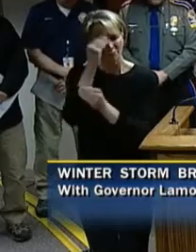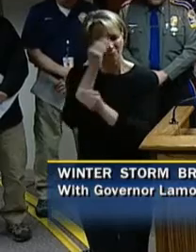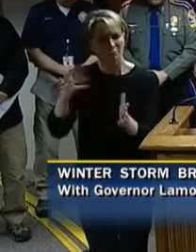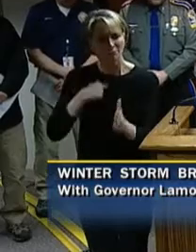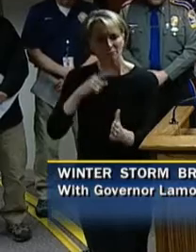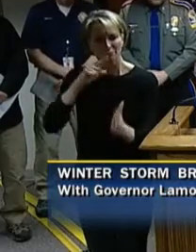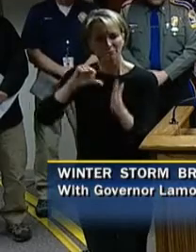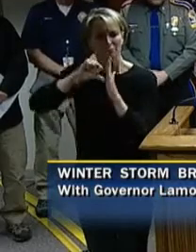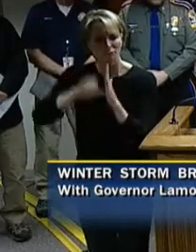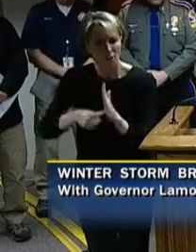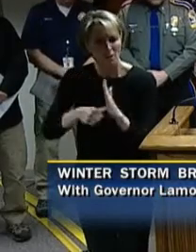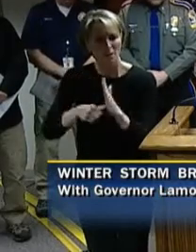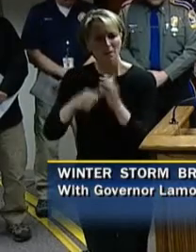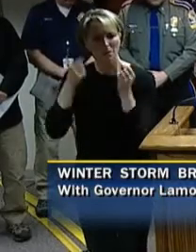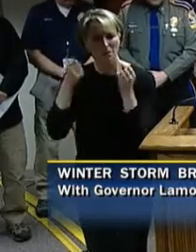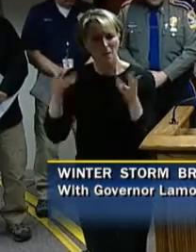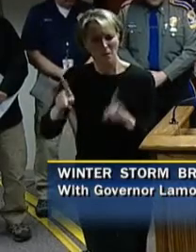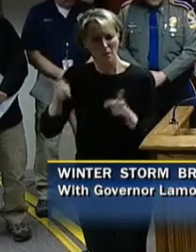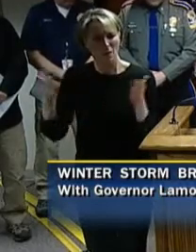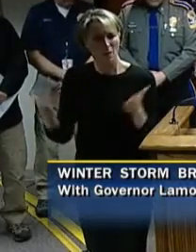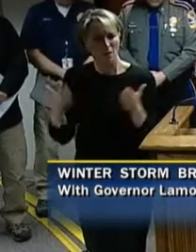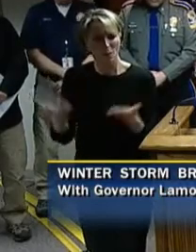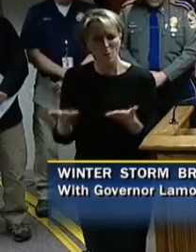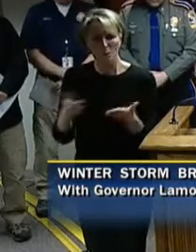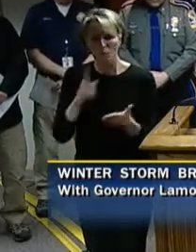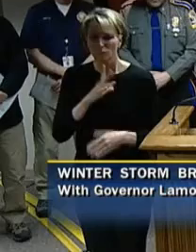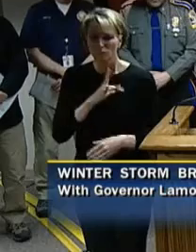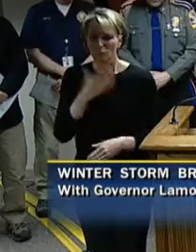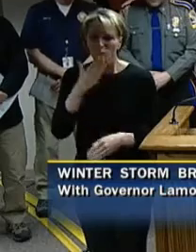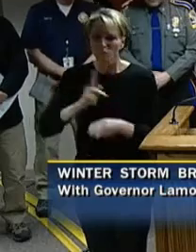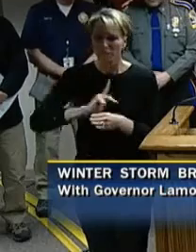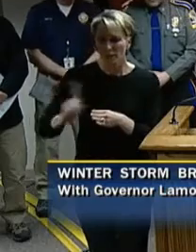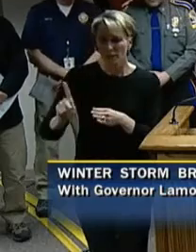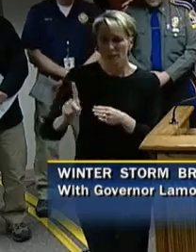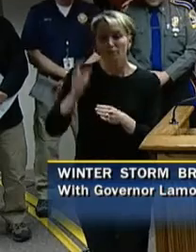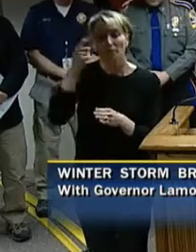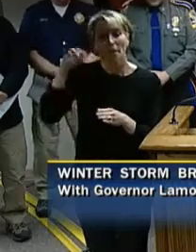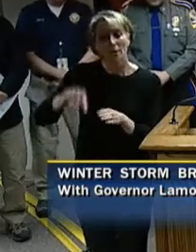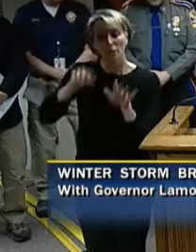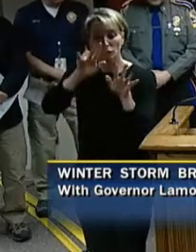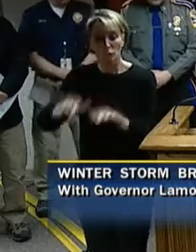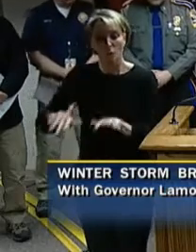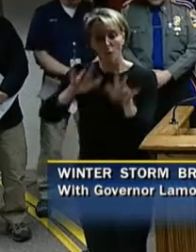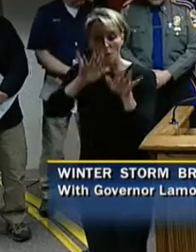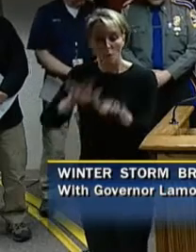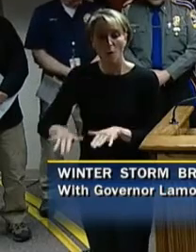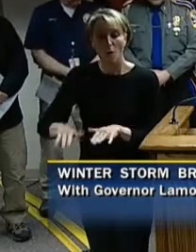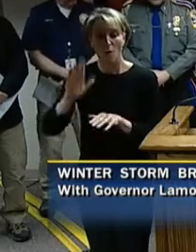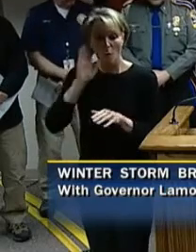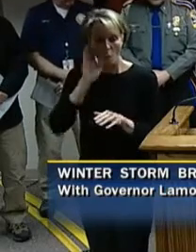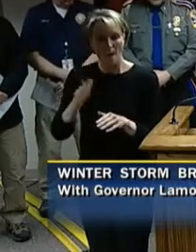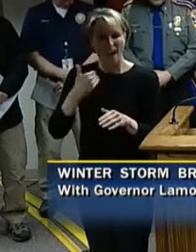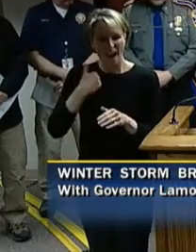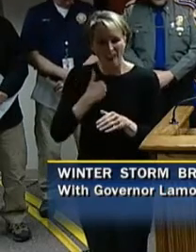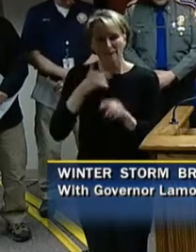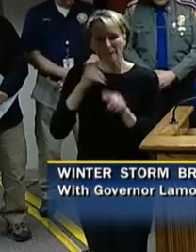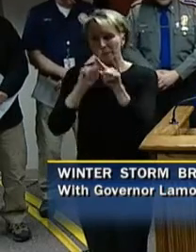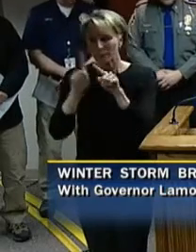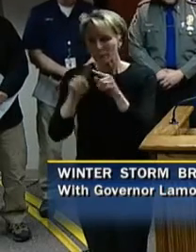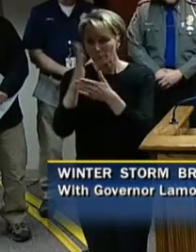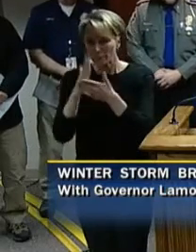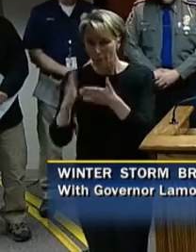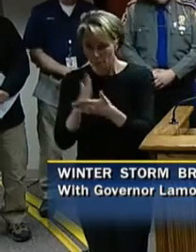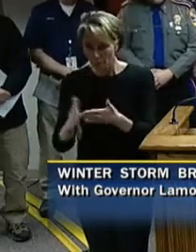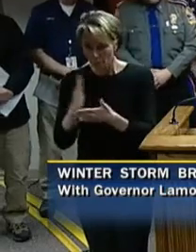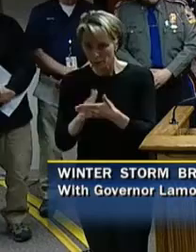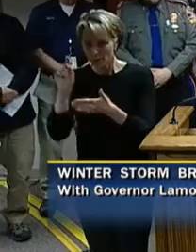very multifaceted storm. And let me just tell you a few things that are very important to us. If you don't have to leave your